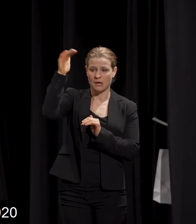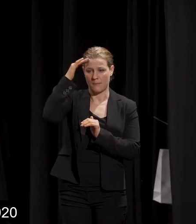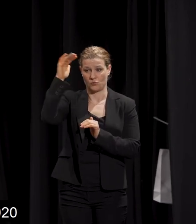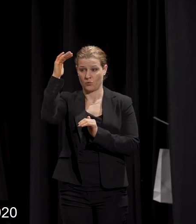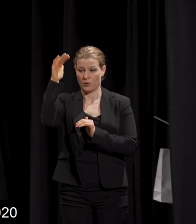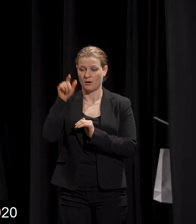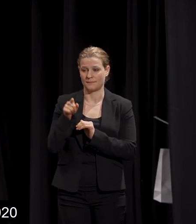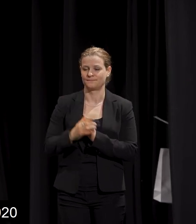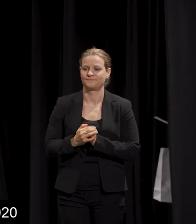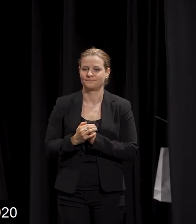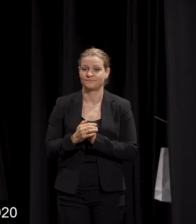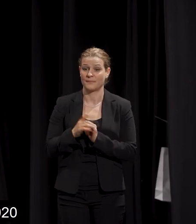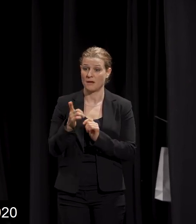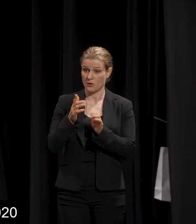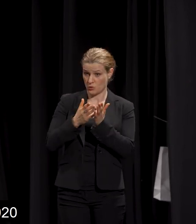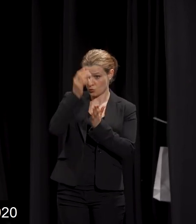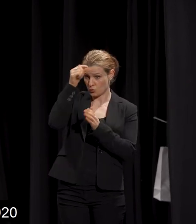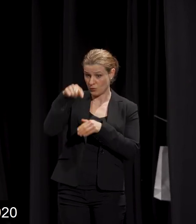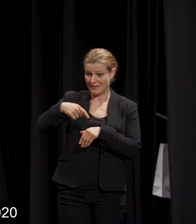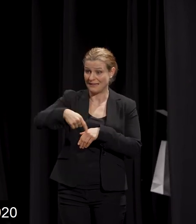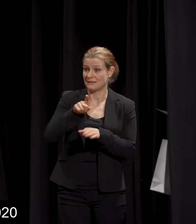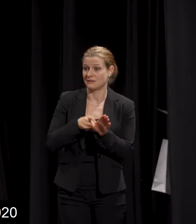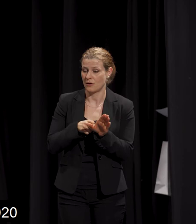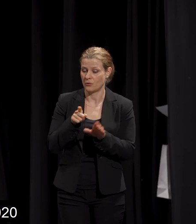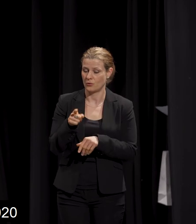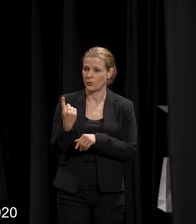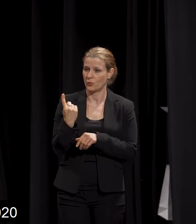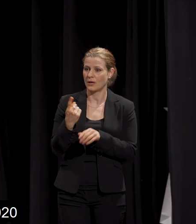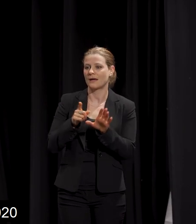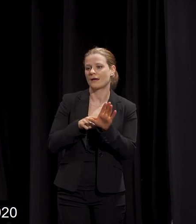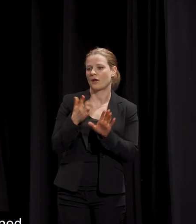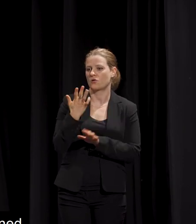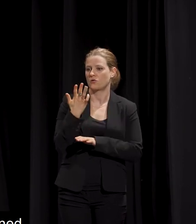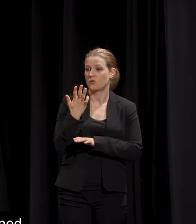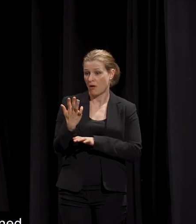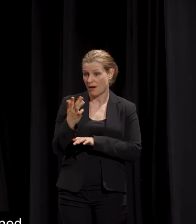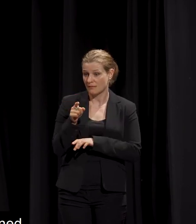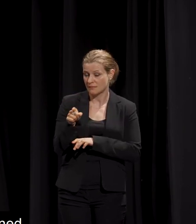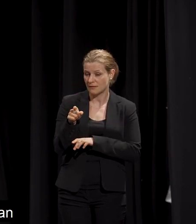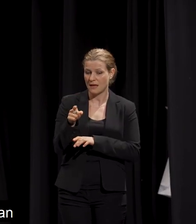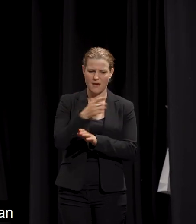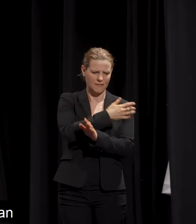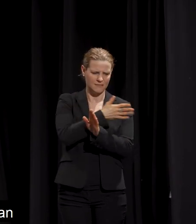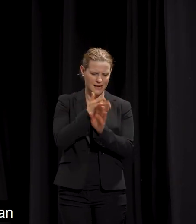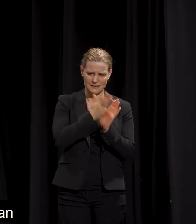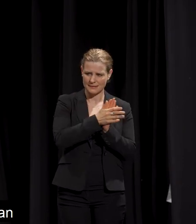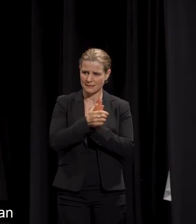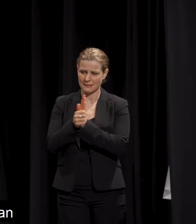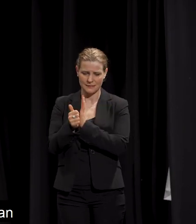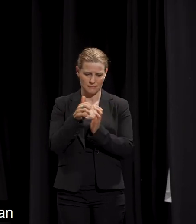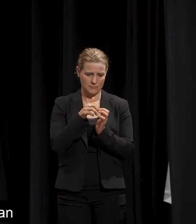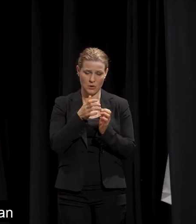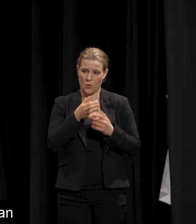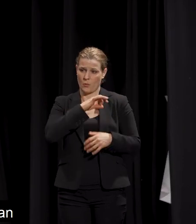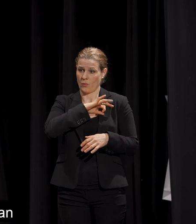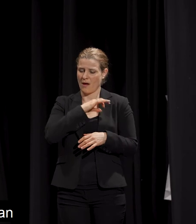The recipient of this award in 2020 is a Year 9 student that exemplifies the aforementioned qualities. They